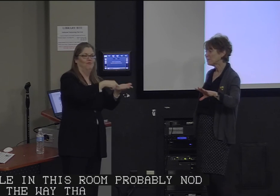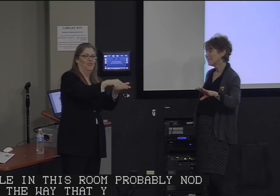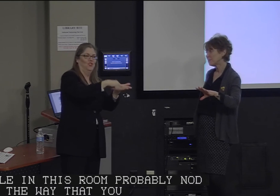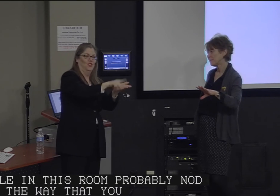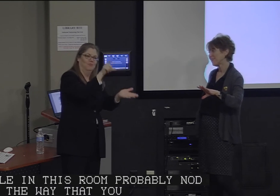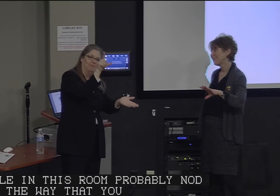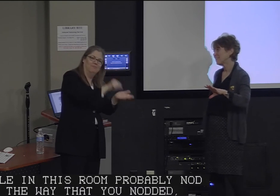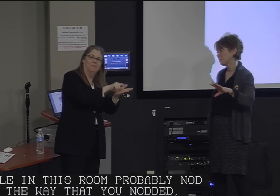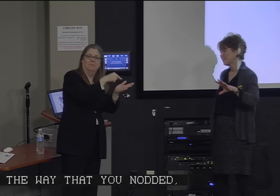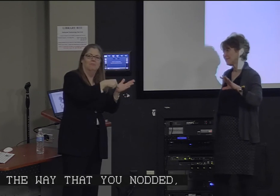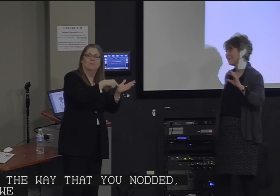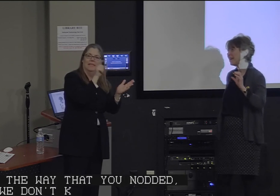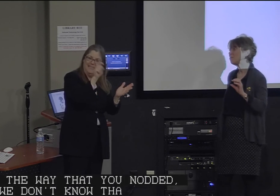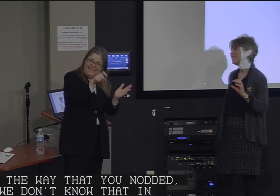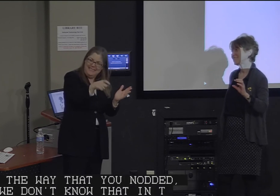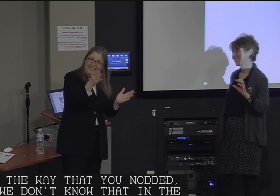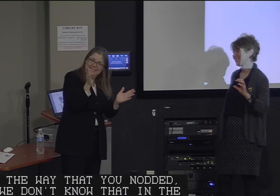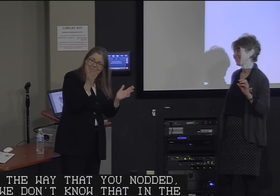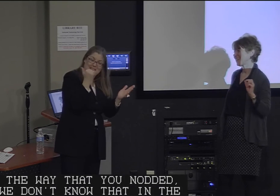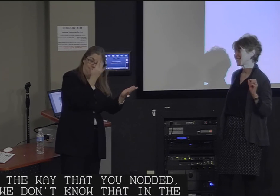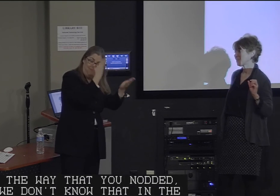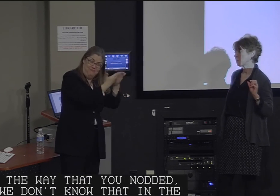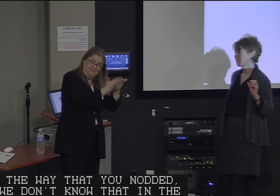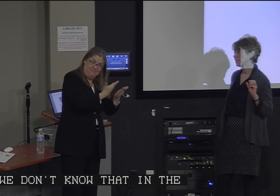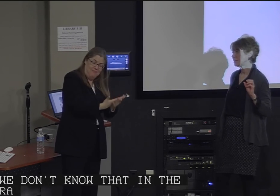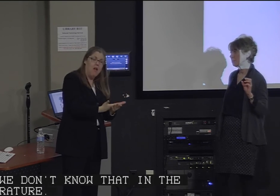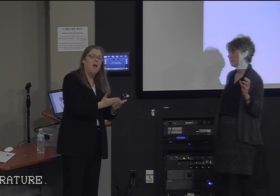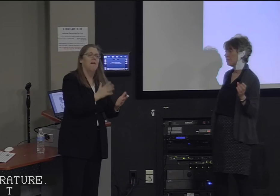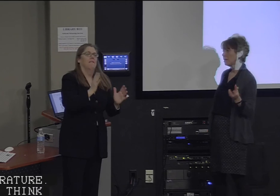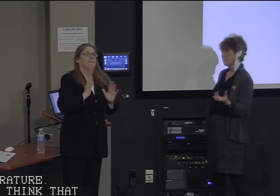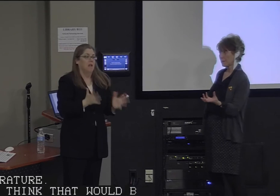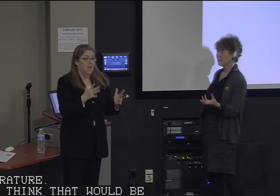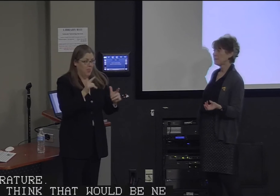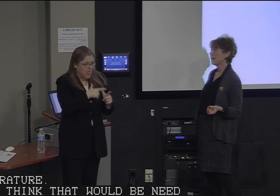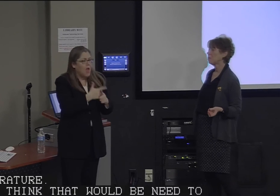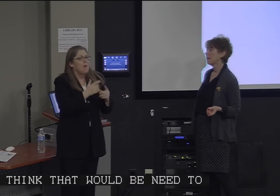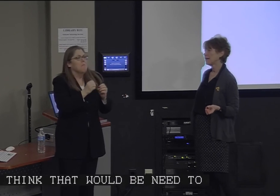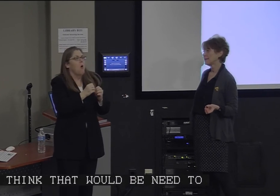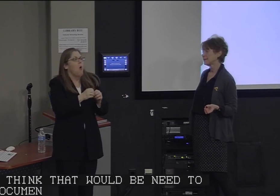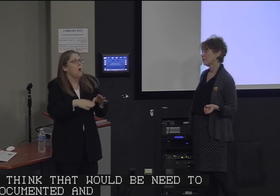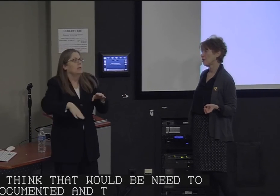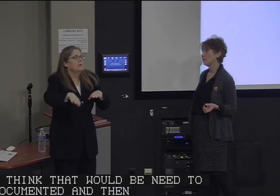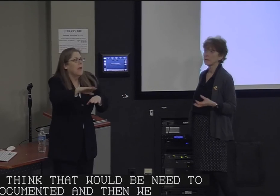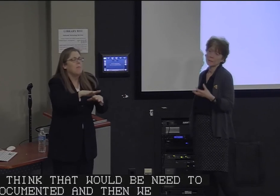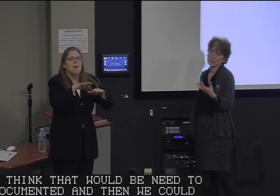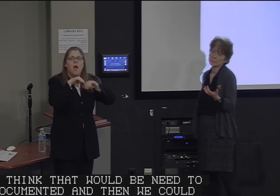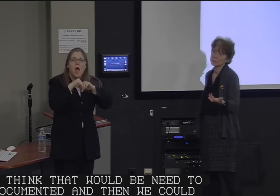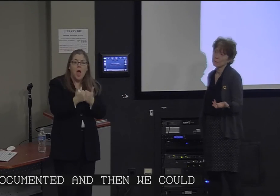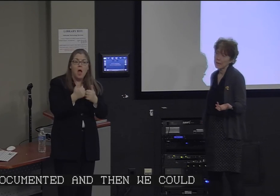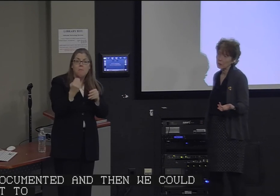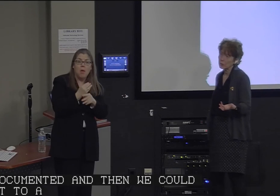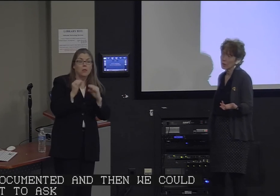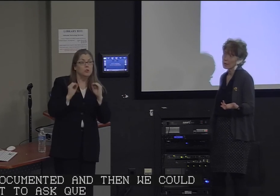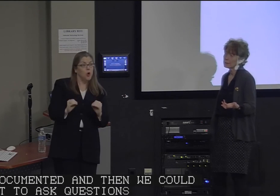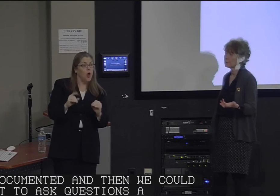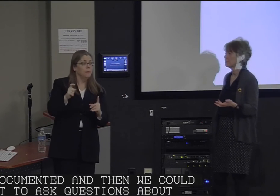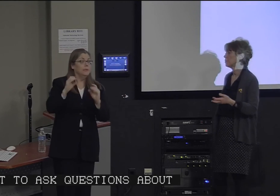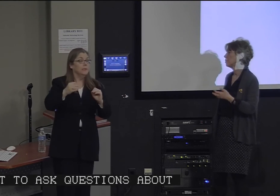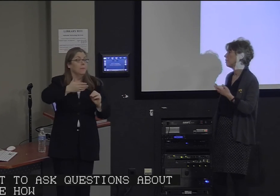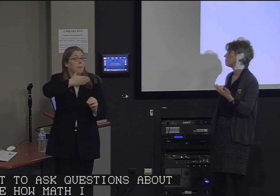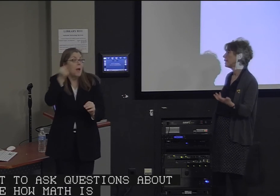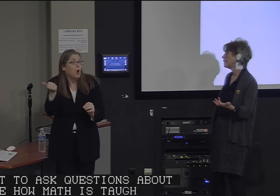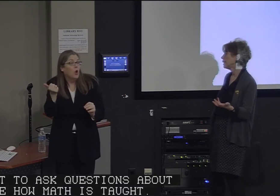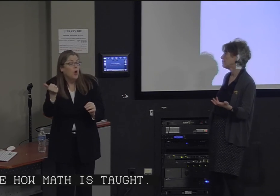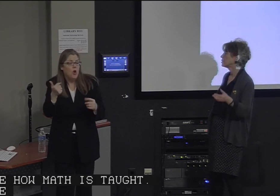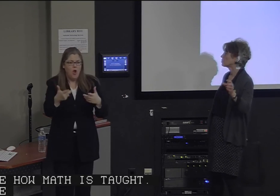that would need to be documented, and then we could start to ask questions about maybe how math is taught. Maybe it could be better taught to people